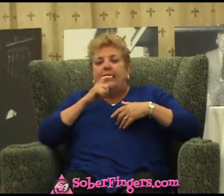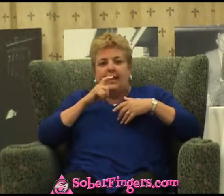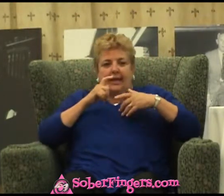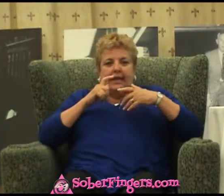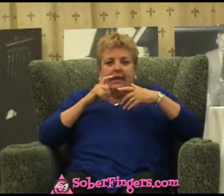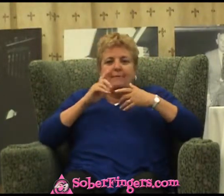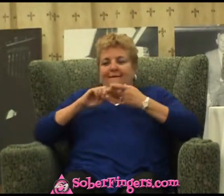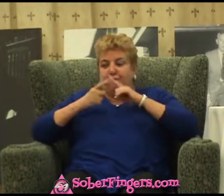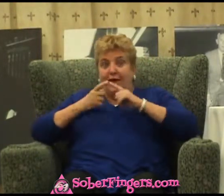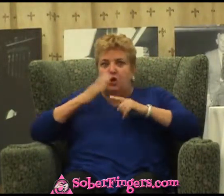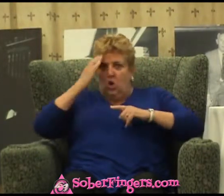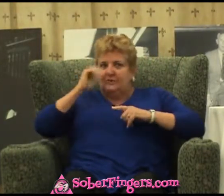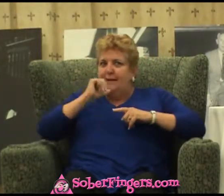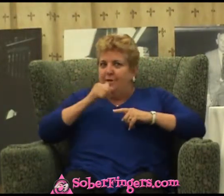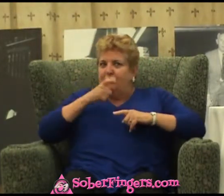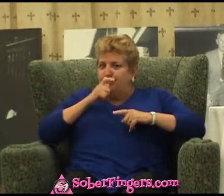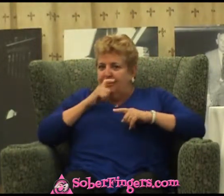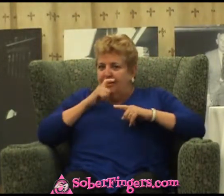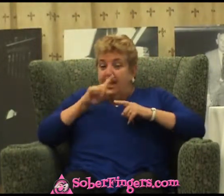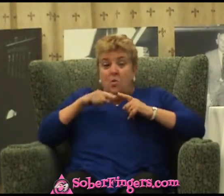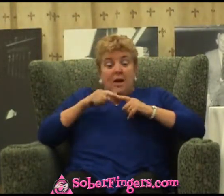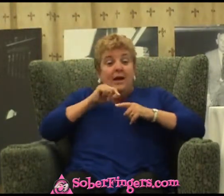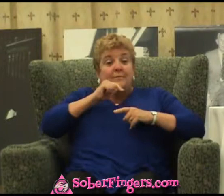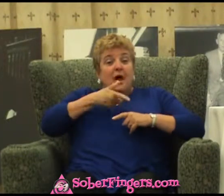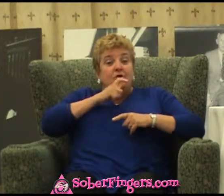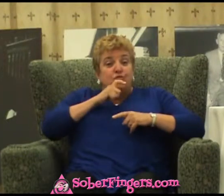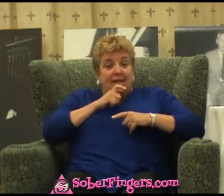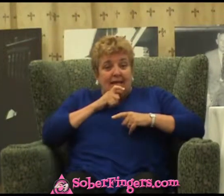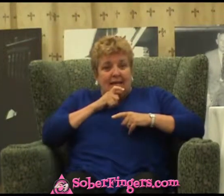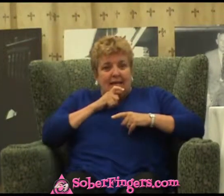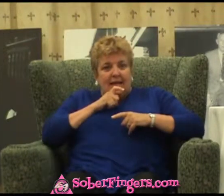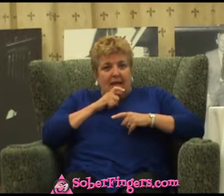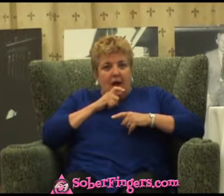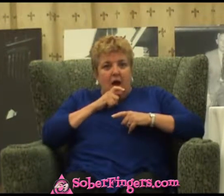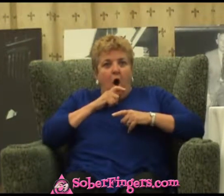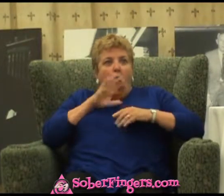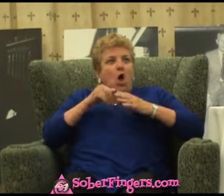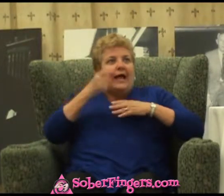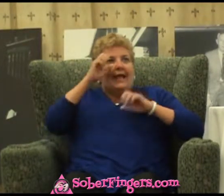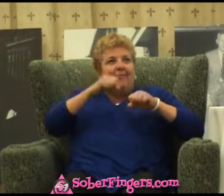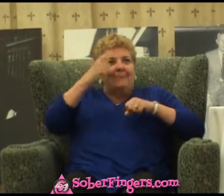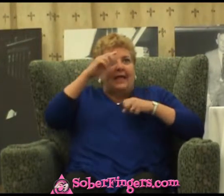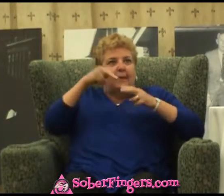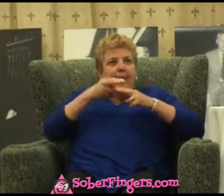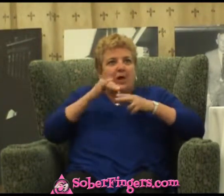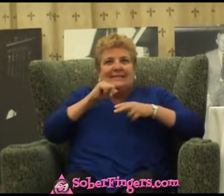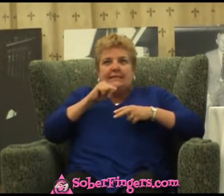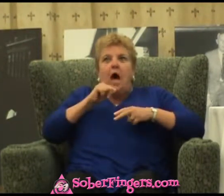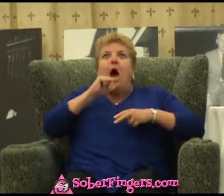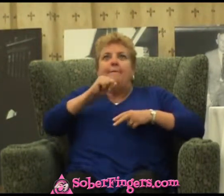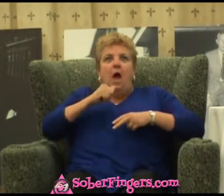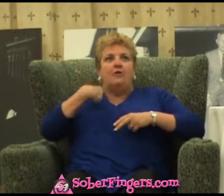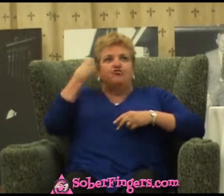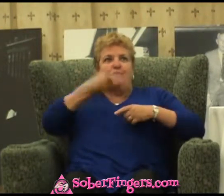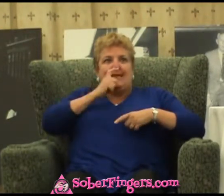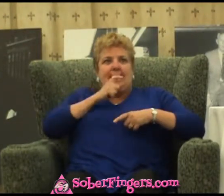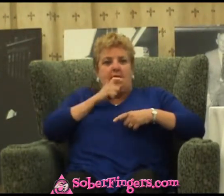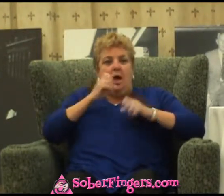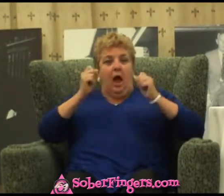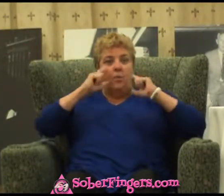drinking. And when I'm not drinking, that I didn't drink, and that's all I thought about. I'm not drinking. I'd wake up not drinking. I'd have lunch